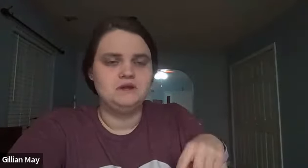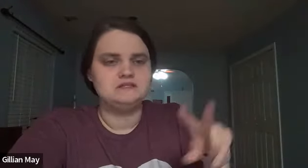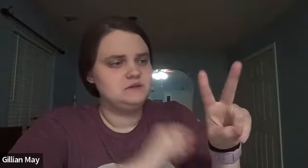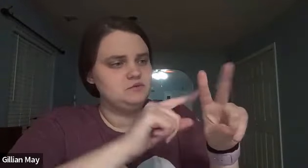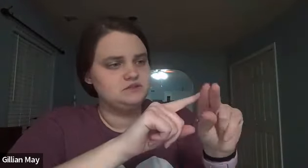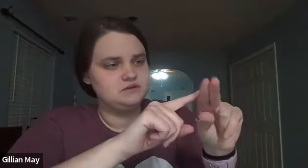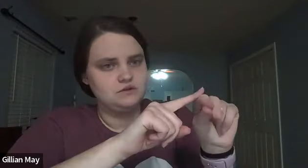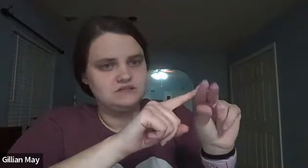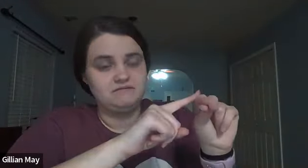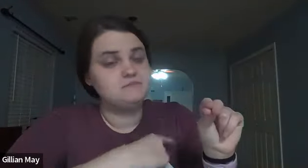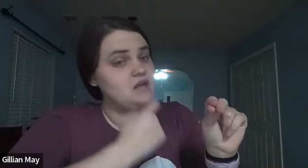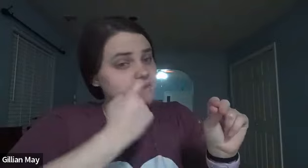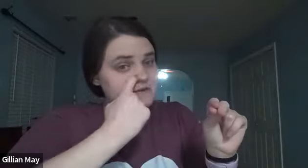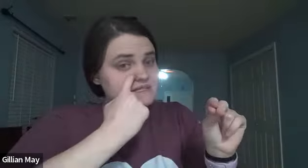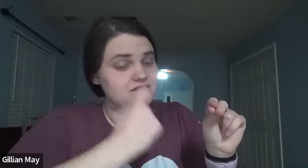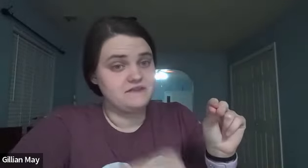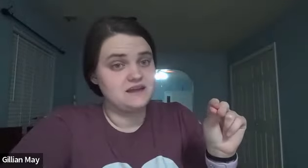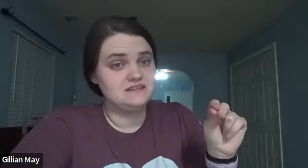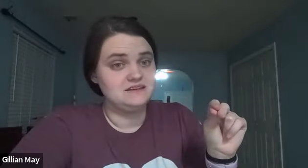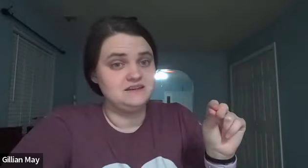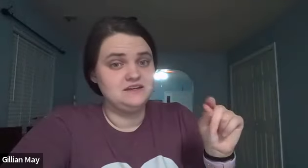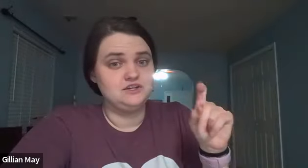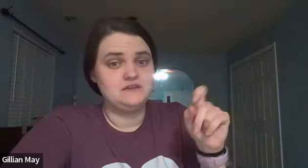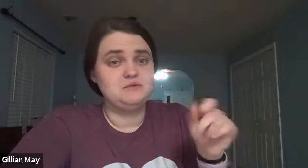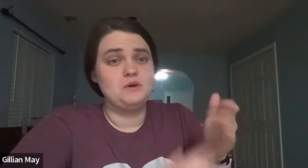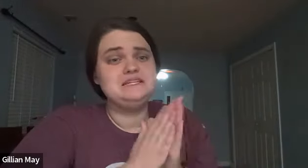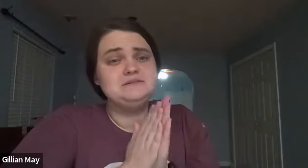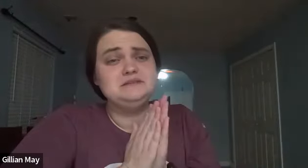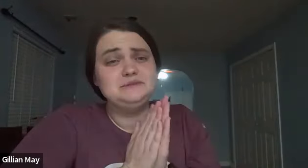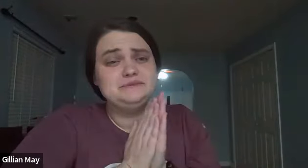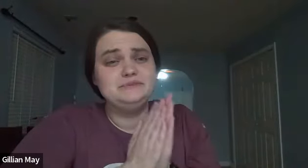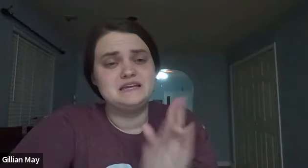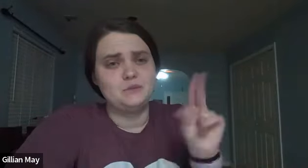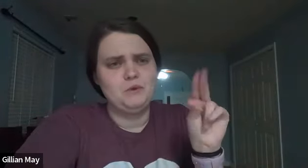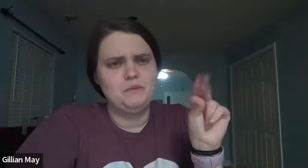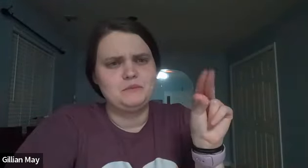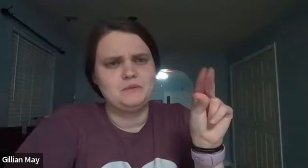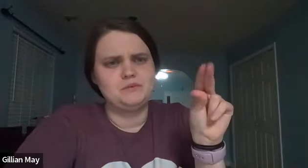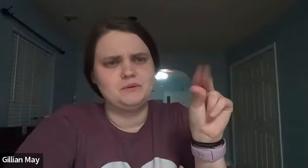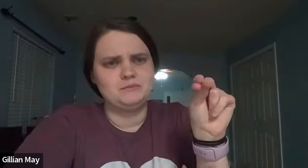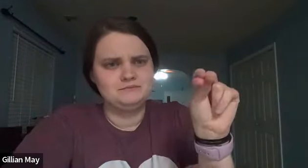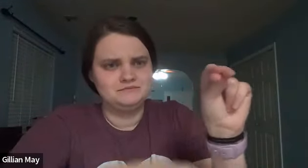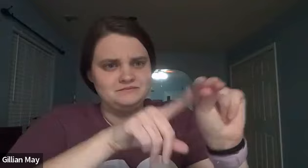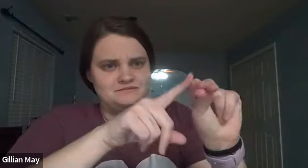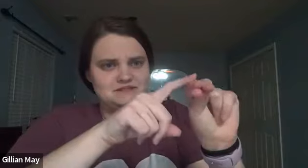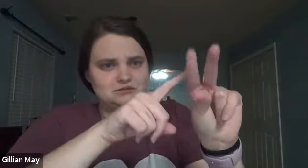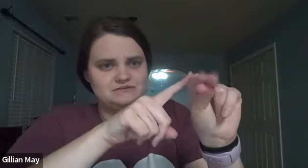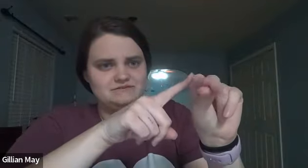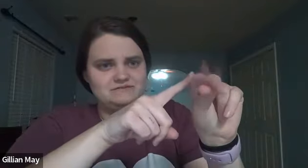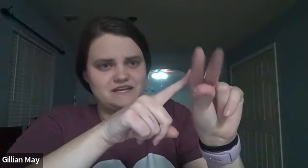Some people will do it close. Like if I'm saying it fast, like, they keep going, please. I go, this little fast little